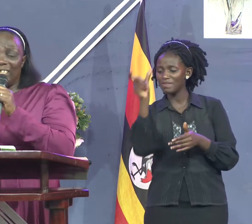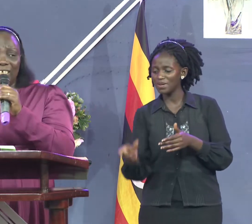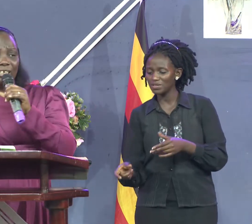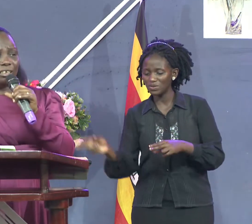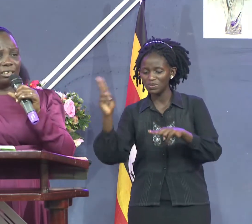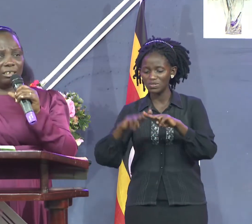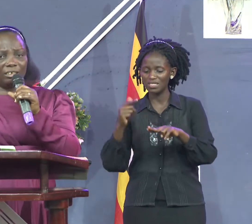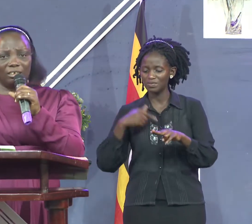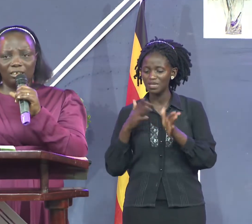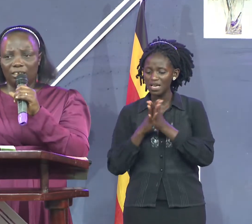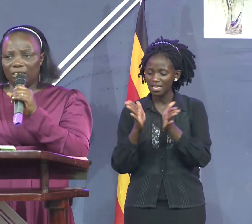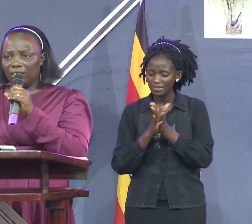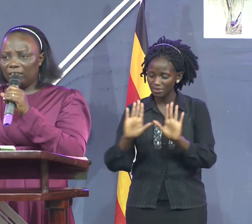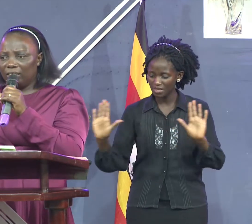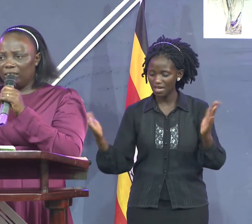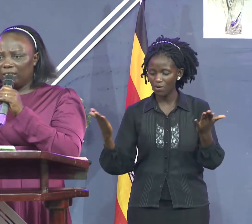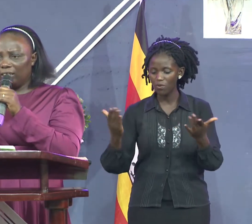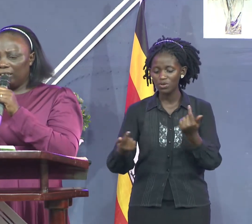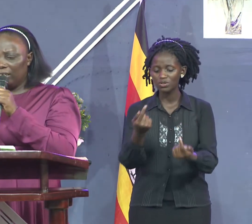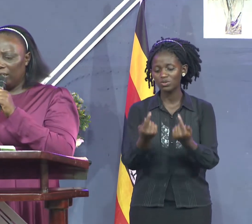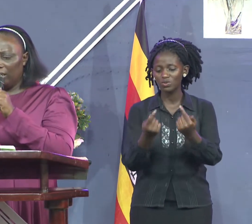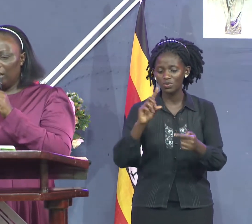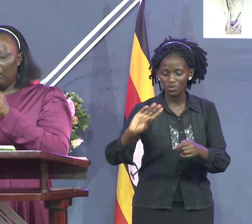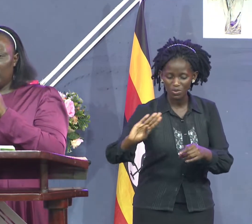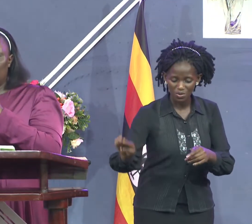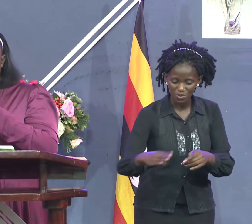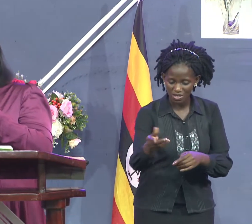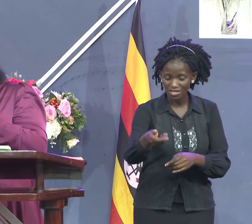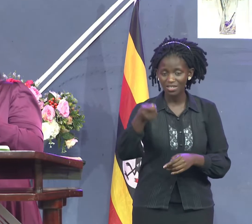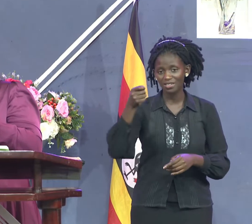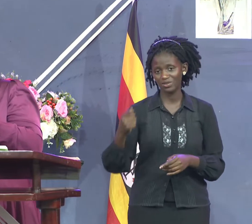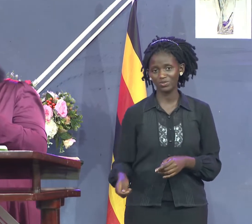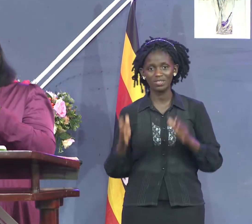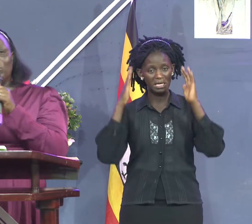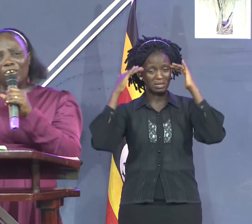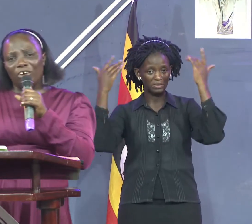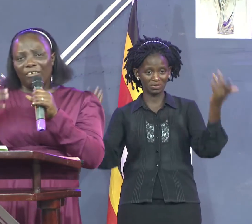well. No one has ever brought me closer to herself and taught me how to